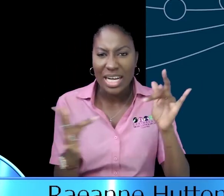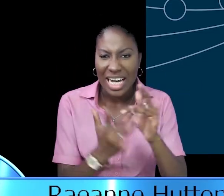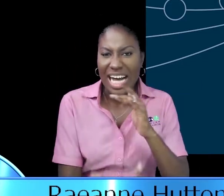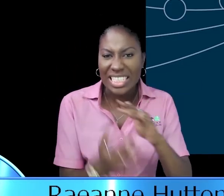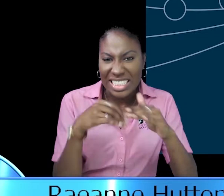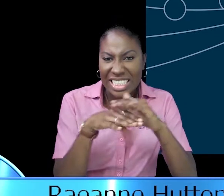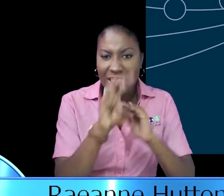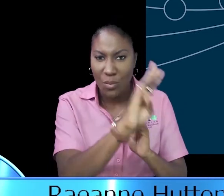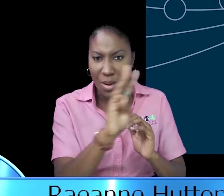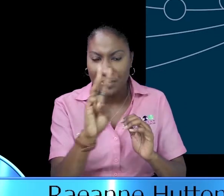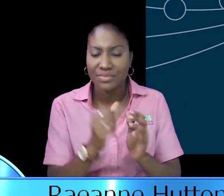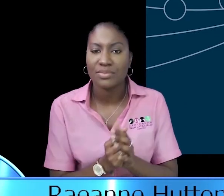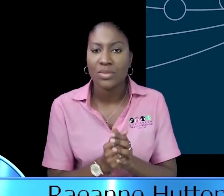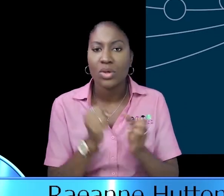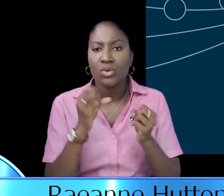that if you